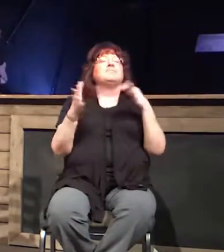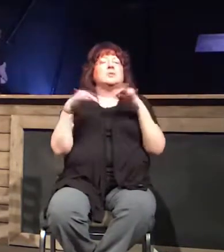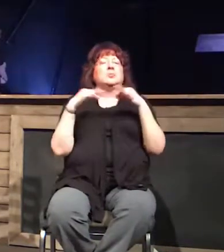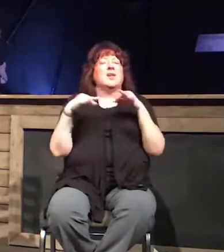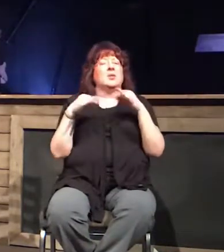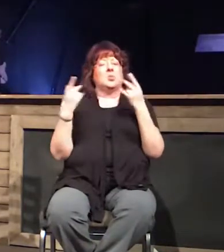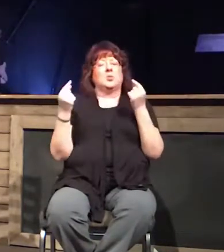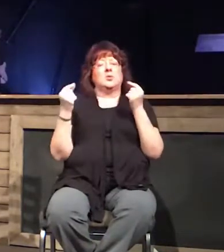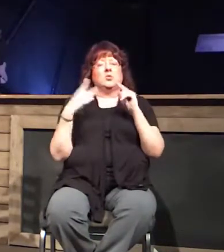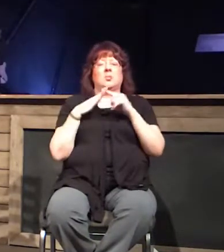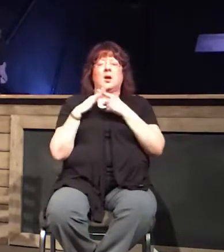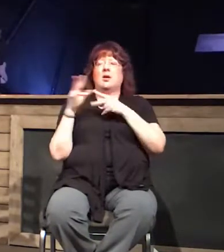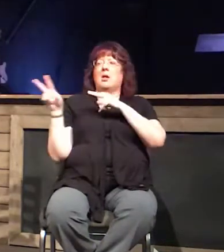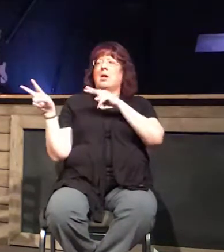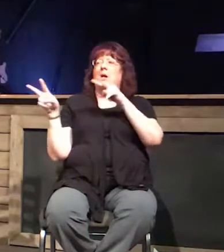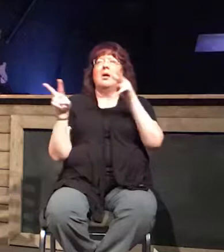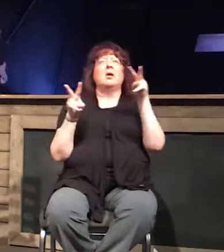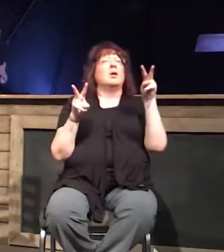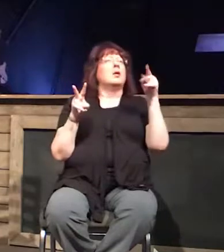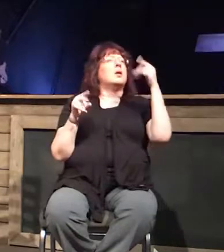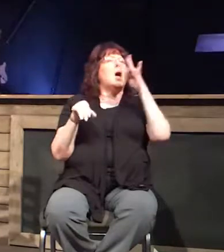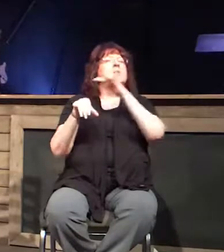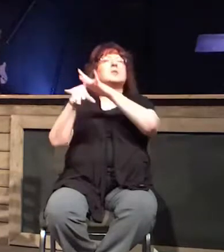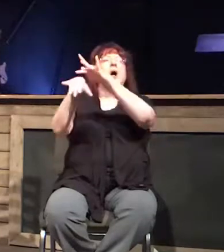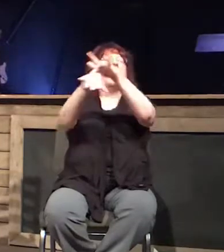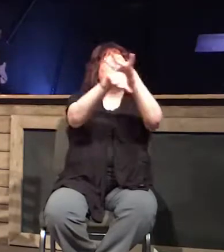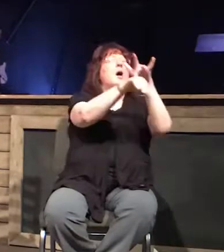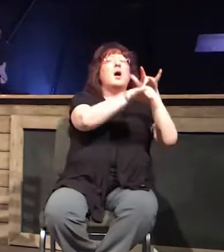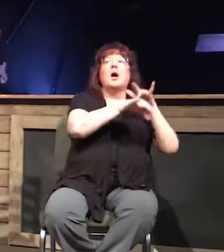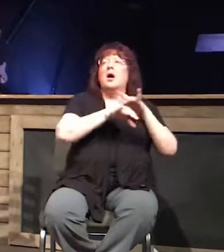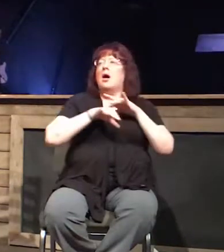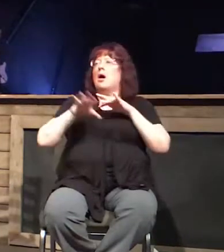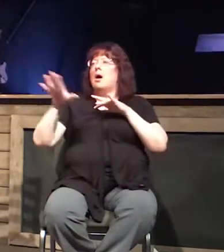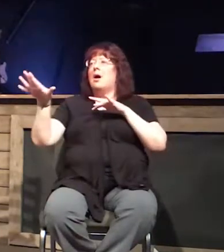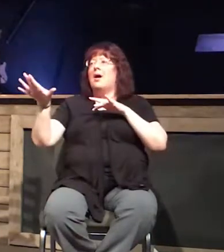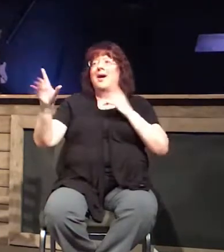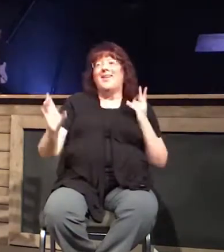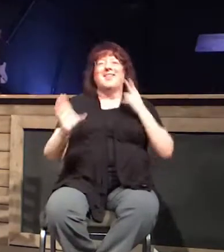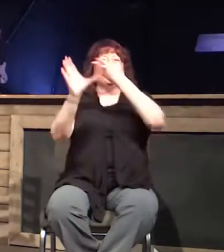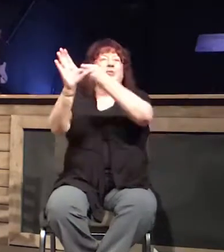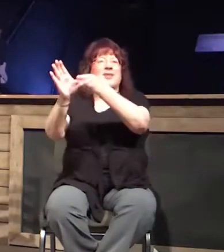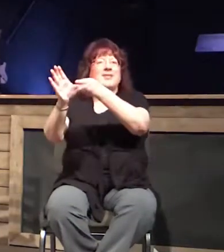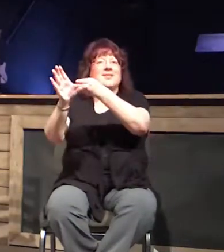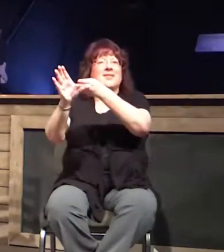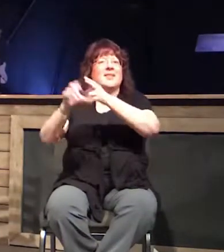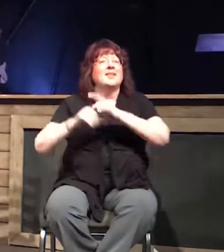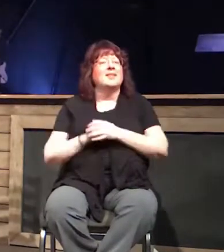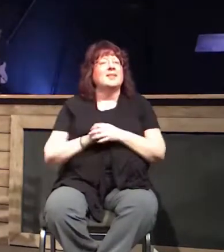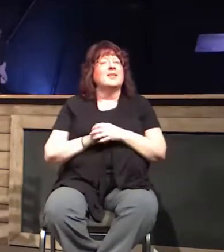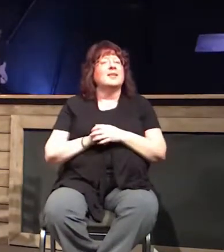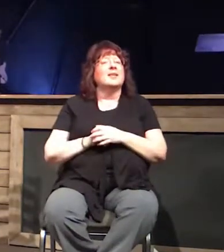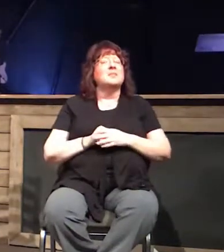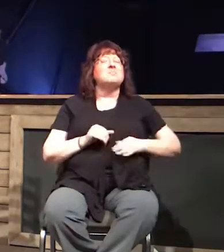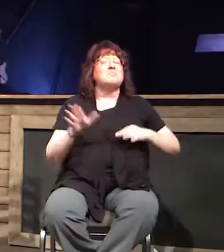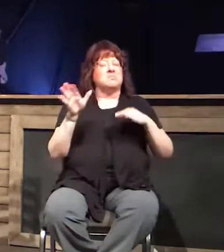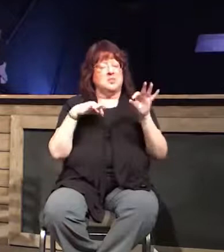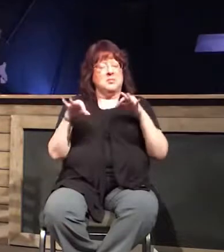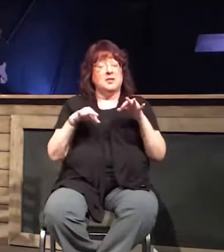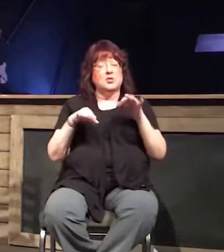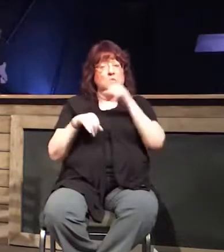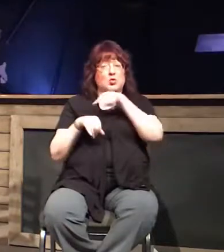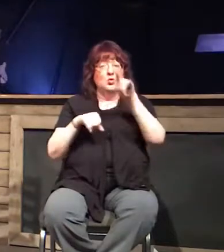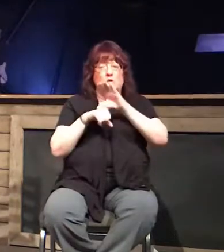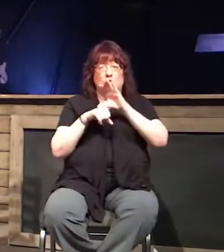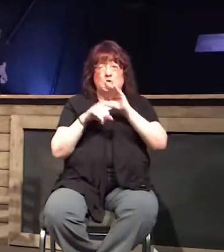said, all we need to do is begin to look around and see where God is moving. And then join him there. Yeah. Let me just say something to you,